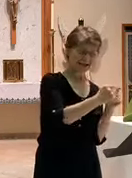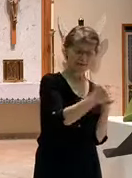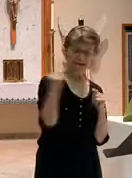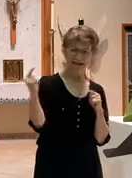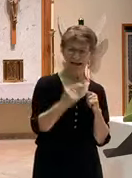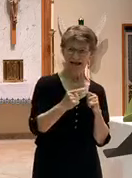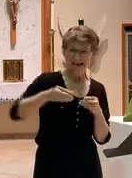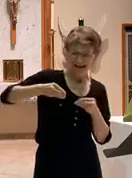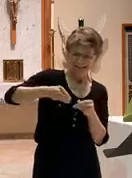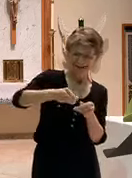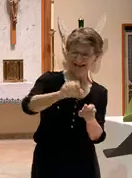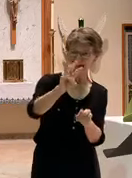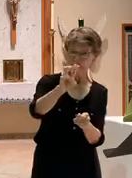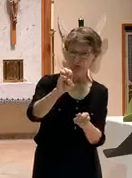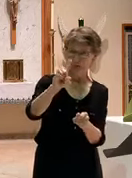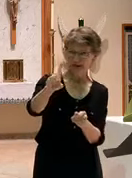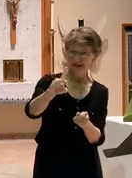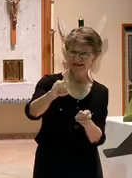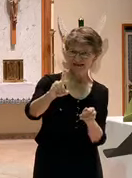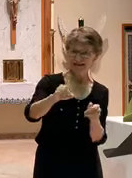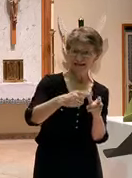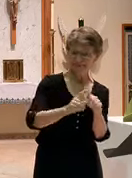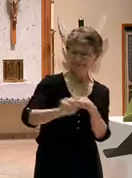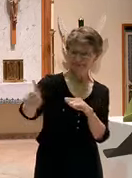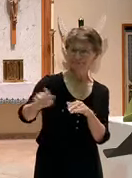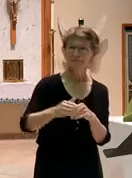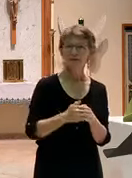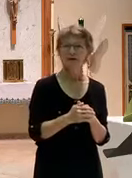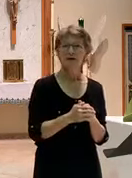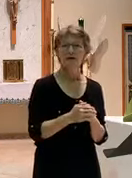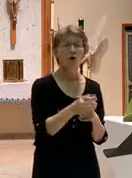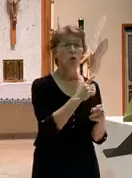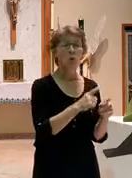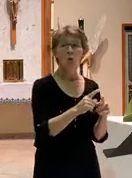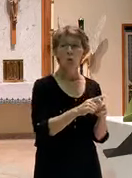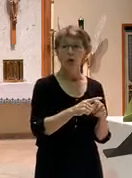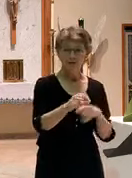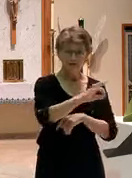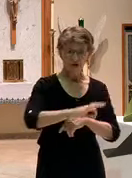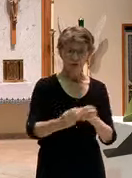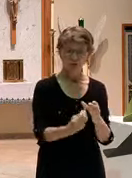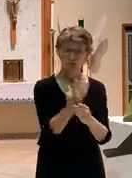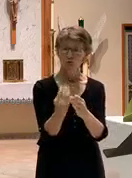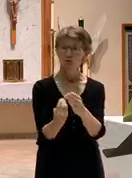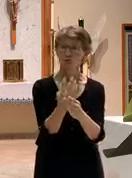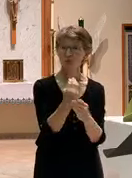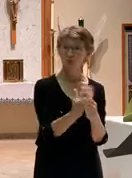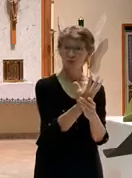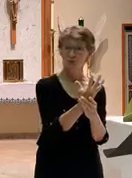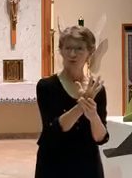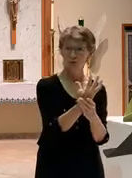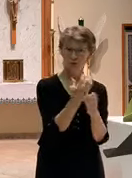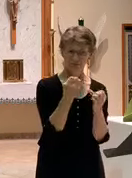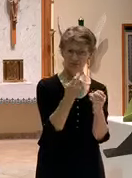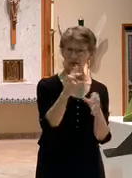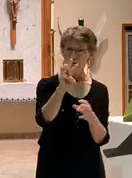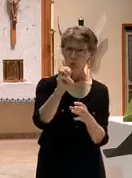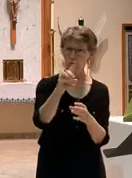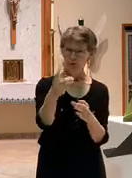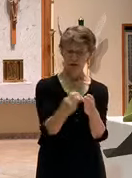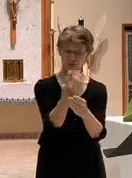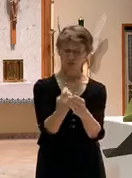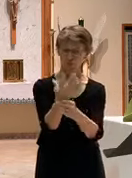all through the wheat and then went off. When the crop grew and bore fruit, the weeds appeared as